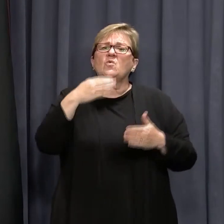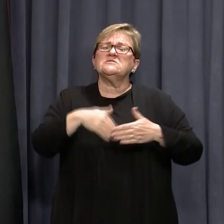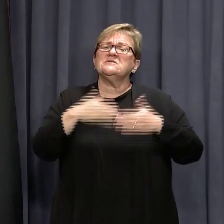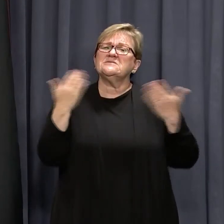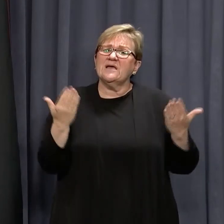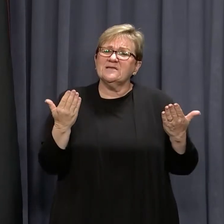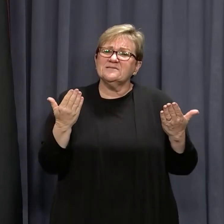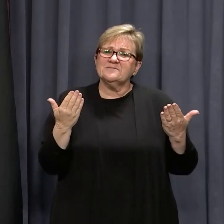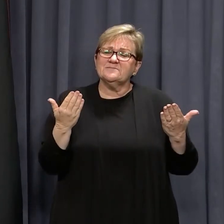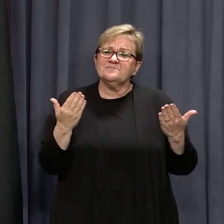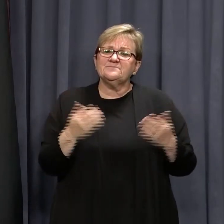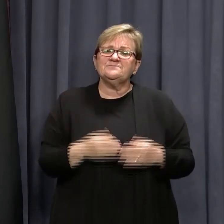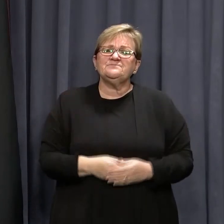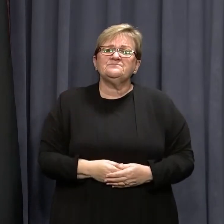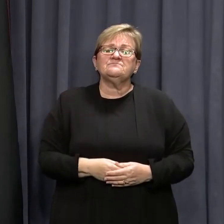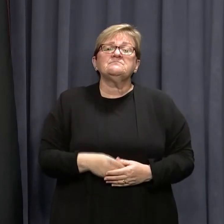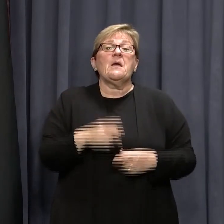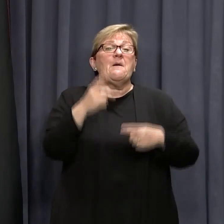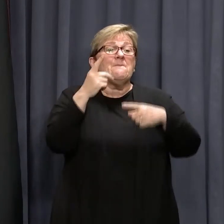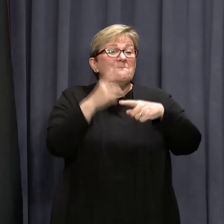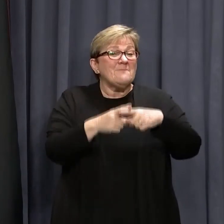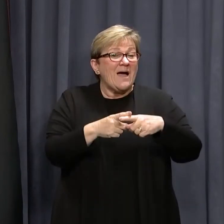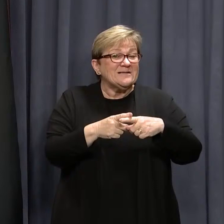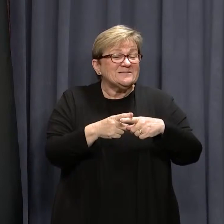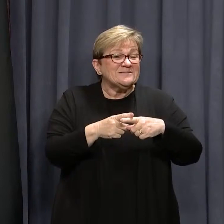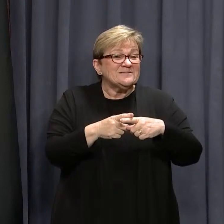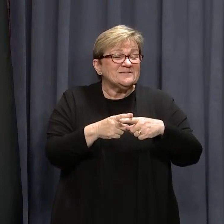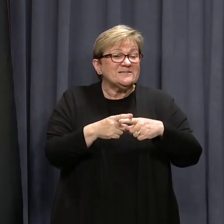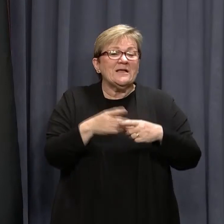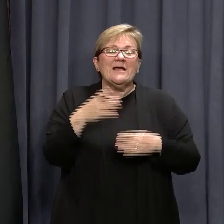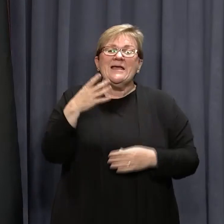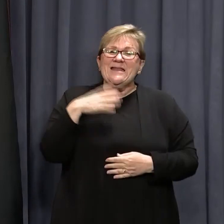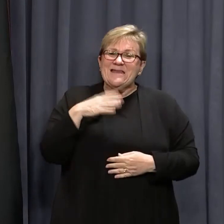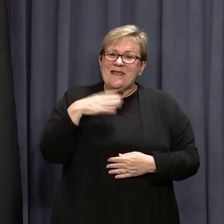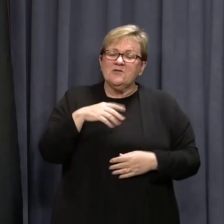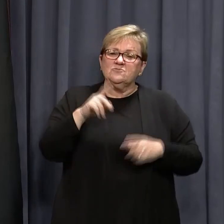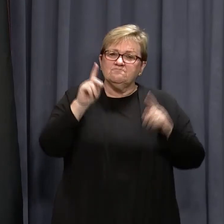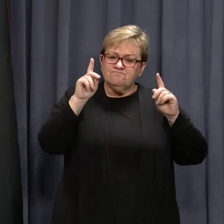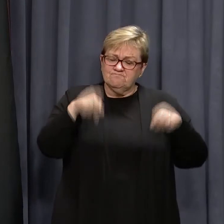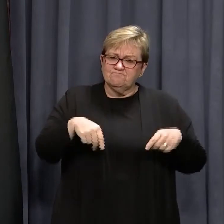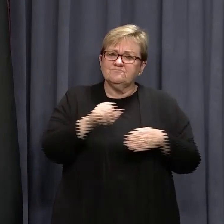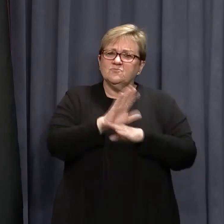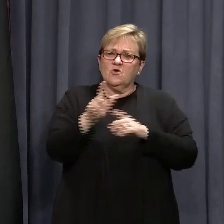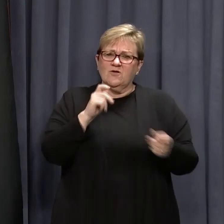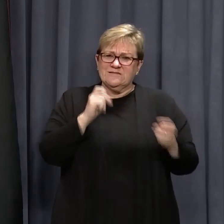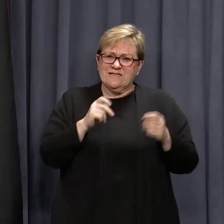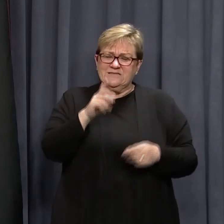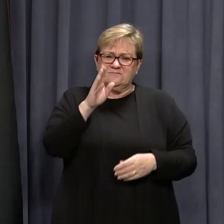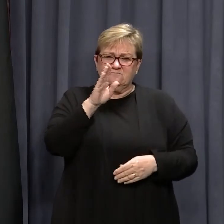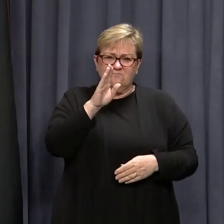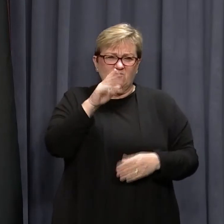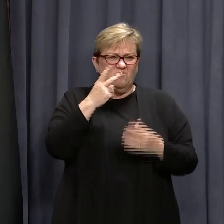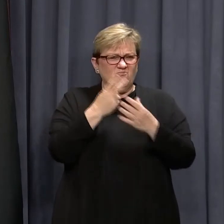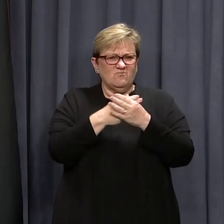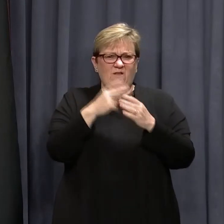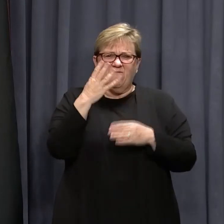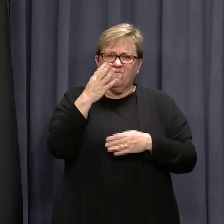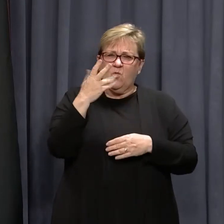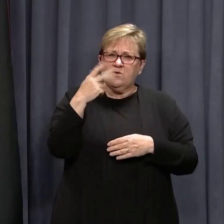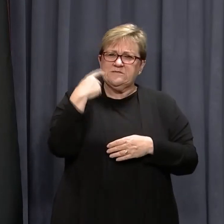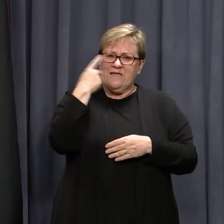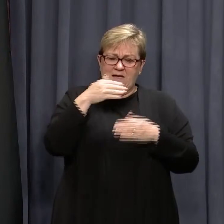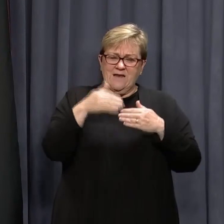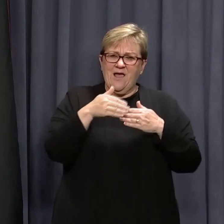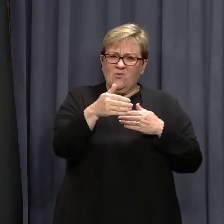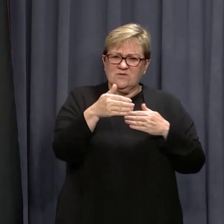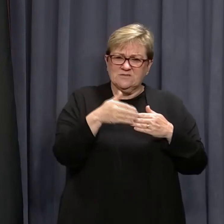days. They will also need to present for an initial COVID-19 test within the first 48